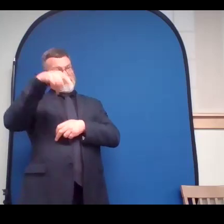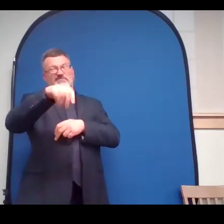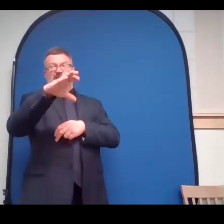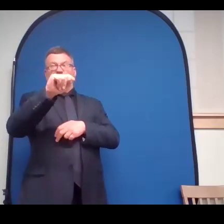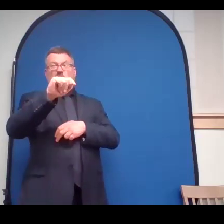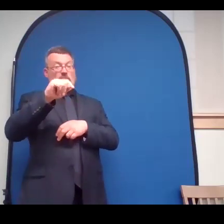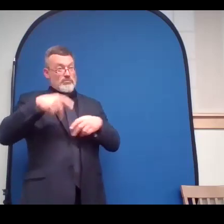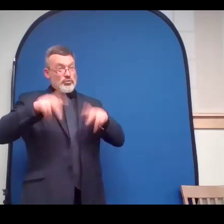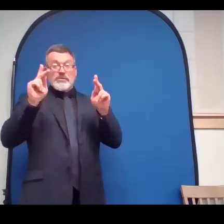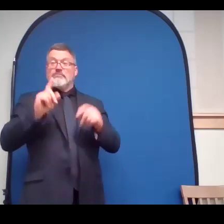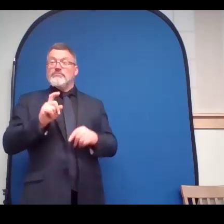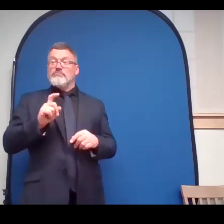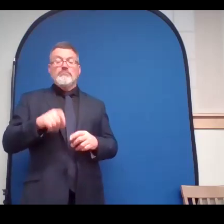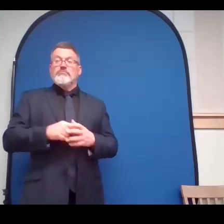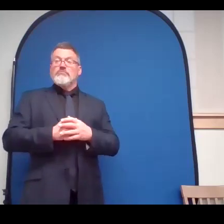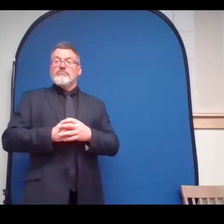Plan?